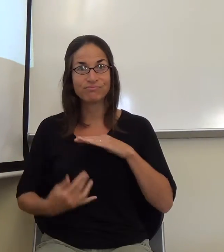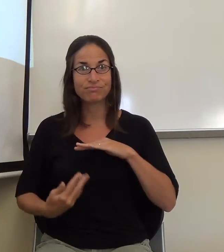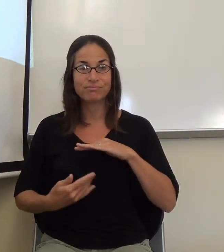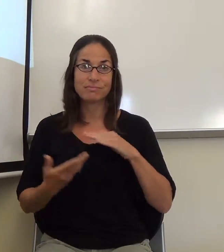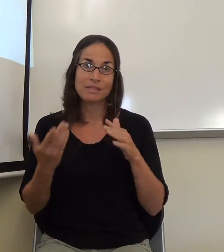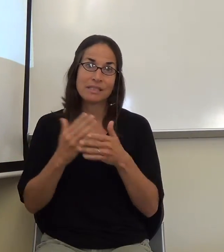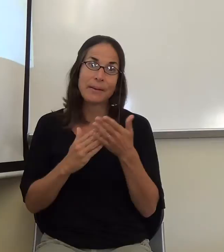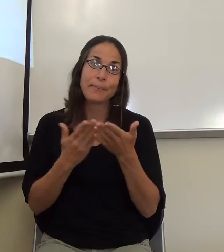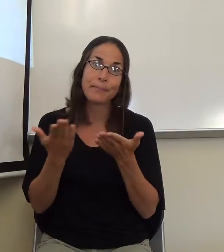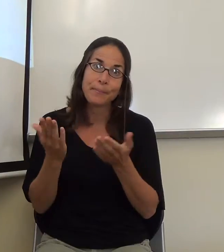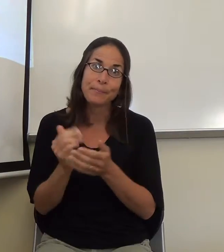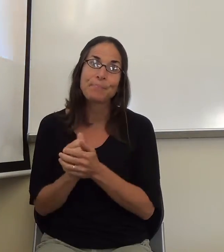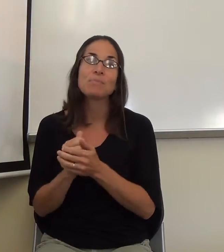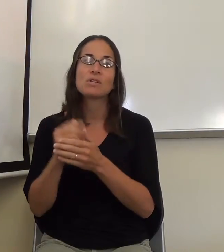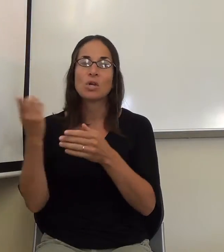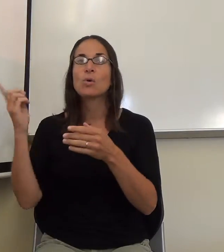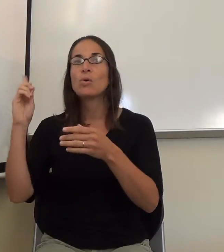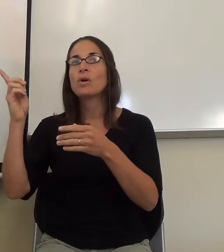is blocking them from